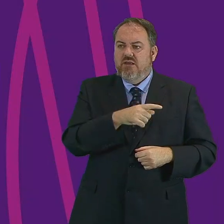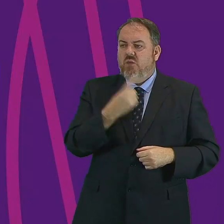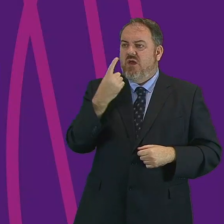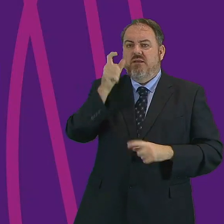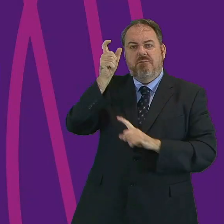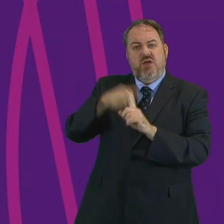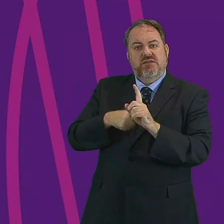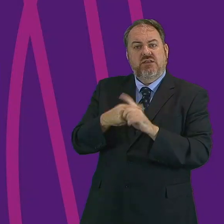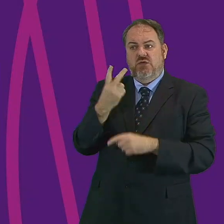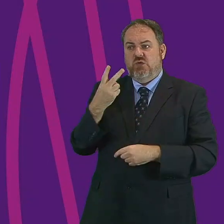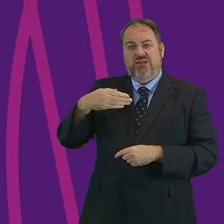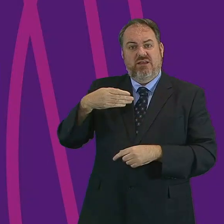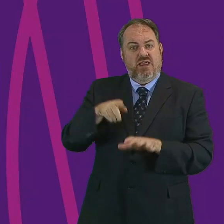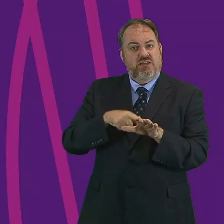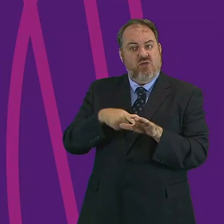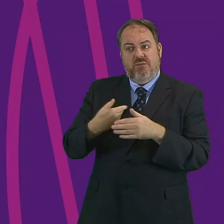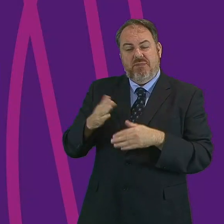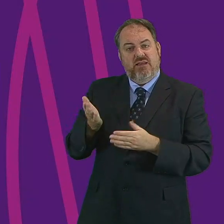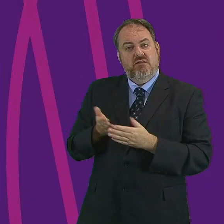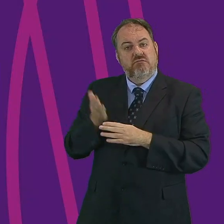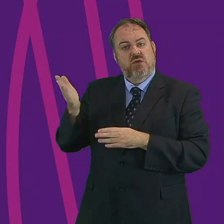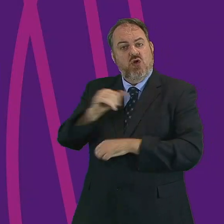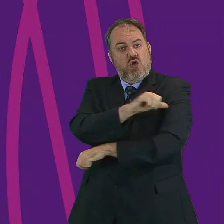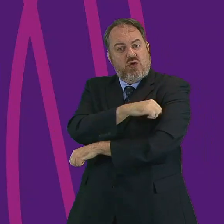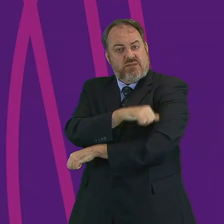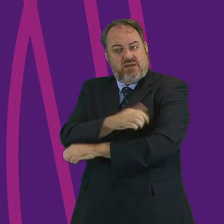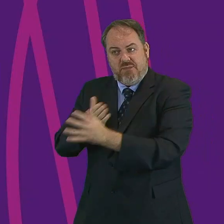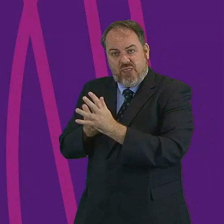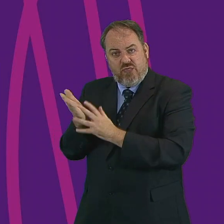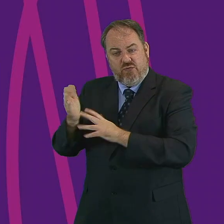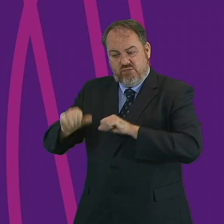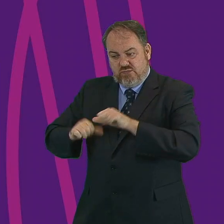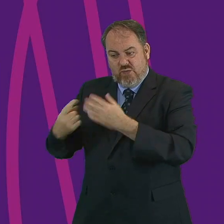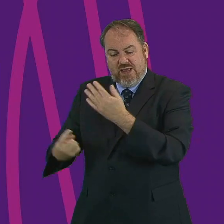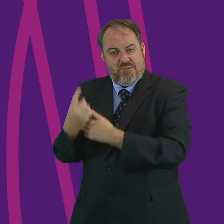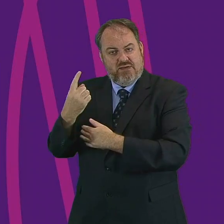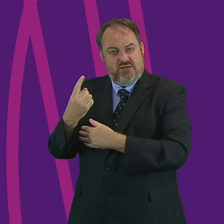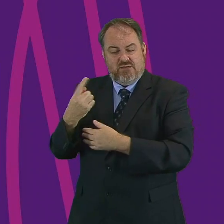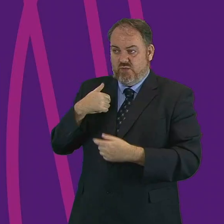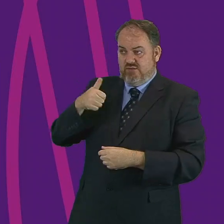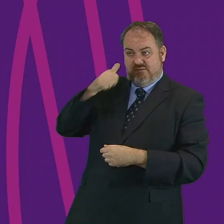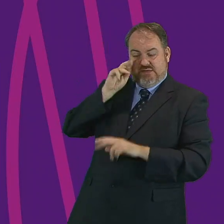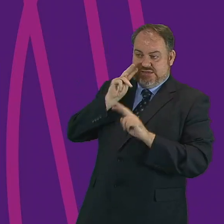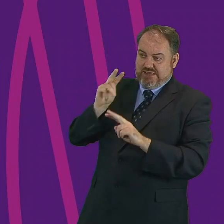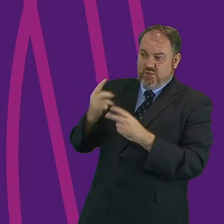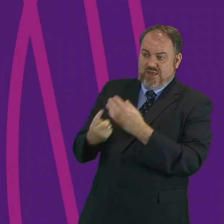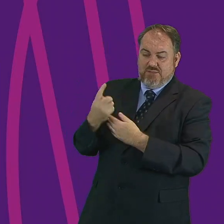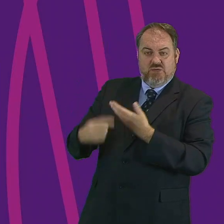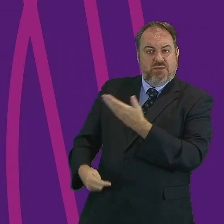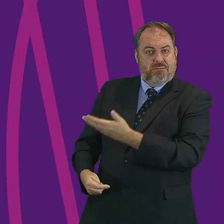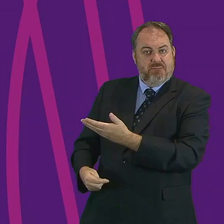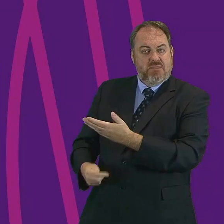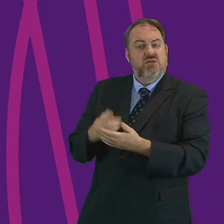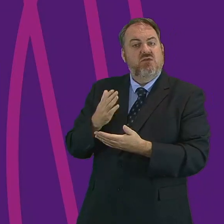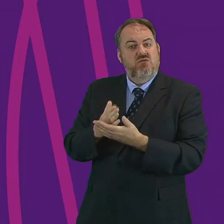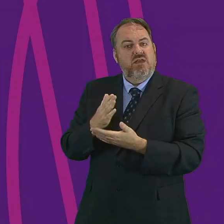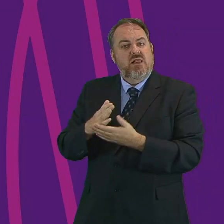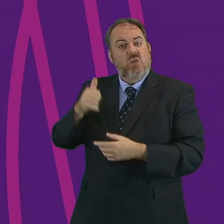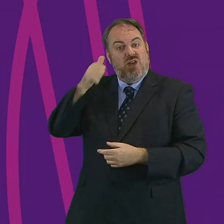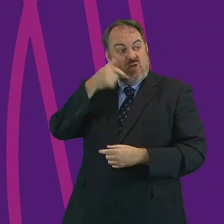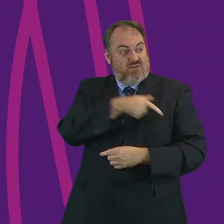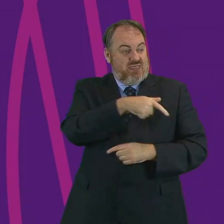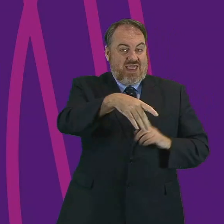to be exposed to the virus because they are more likely to be back at work and being required to be in higher risk situations. Young people are